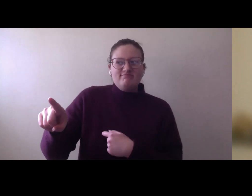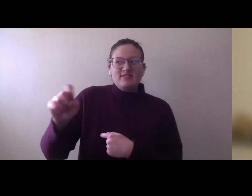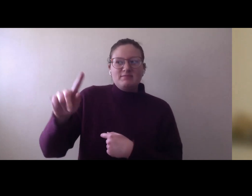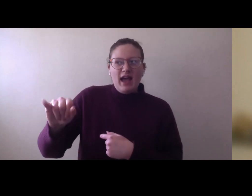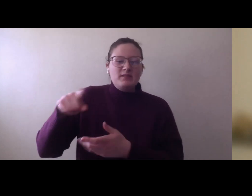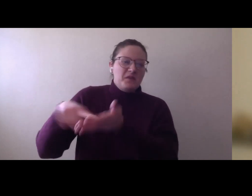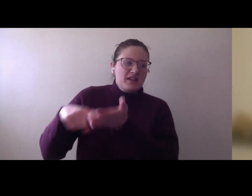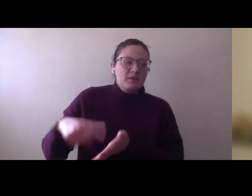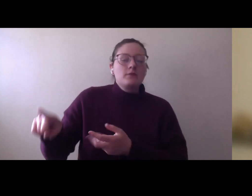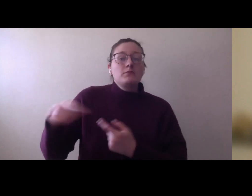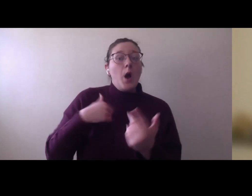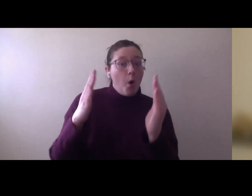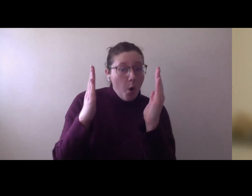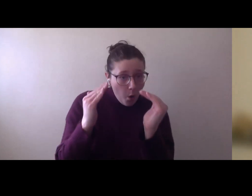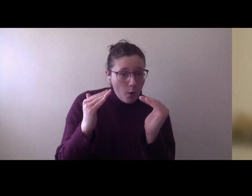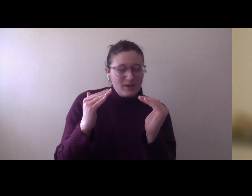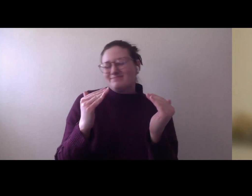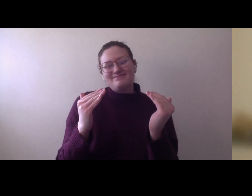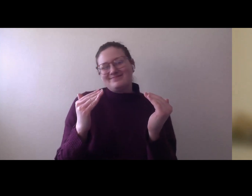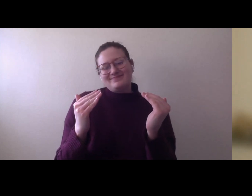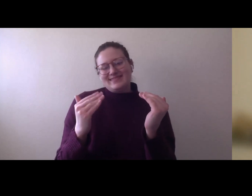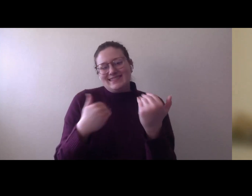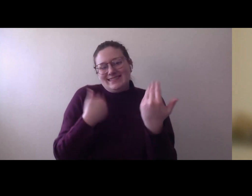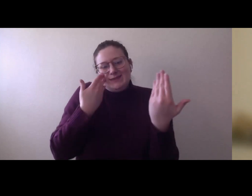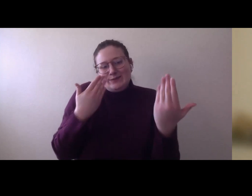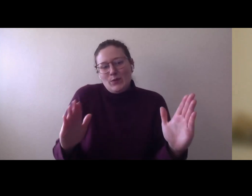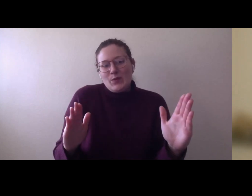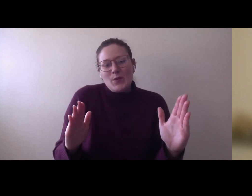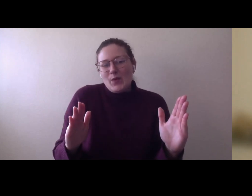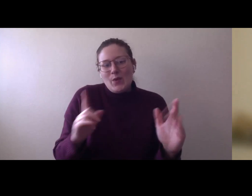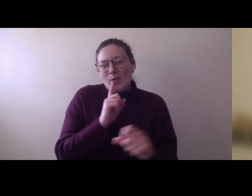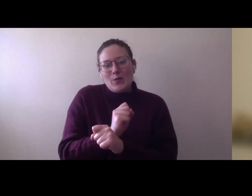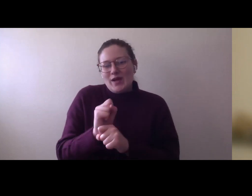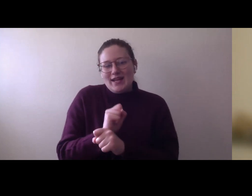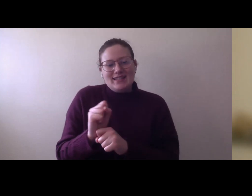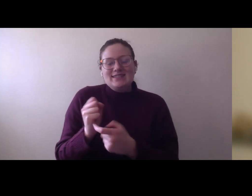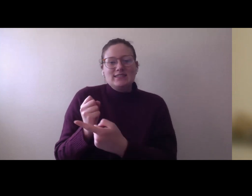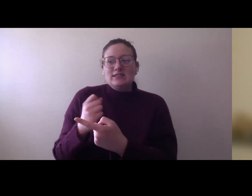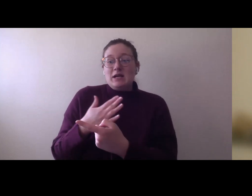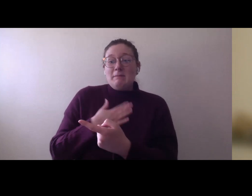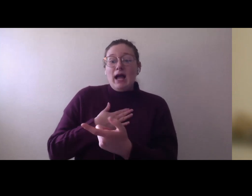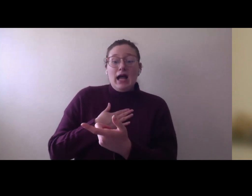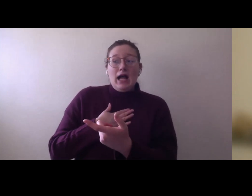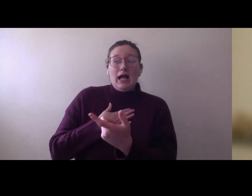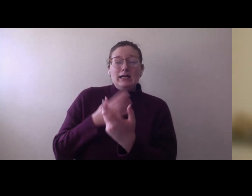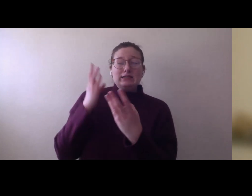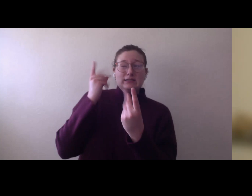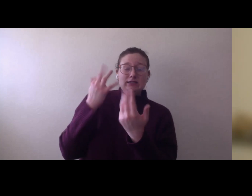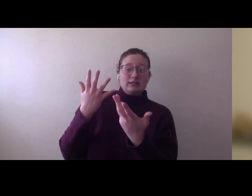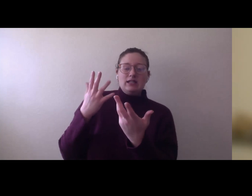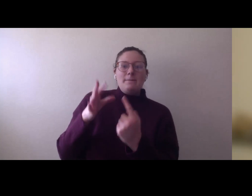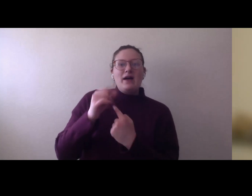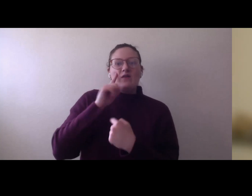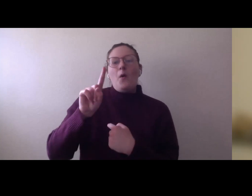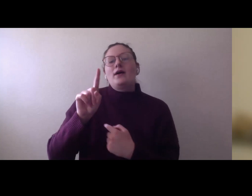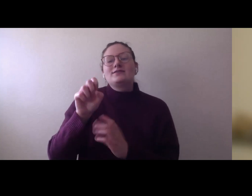investigated. I hope they are, but again, I don't know the actual. My impressions is not, especially for